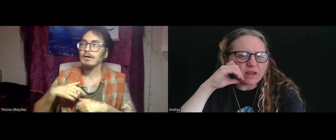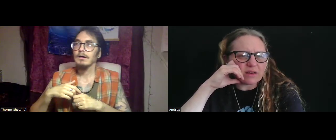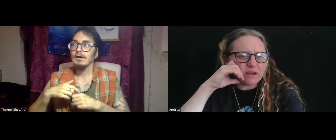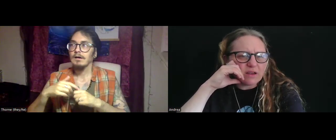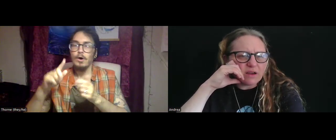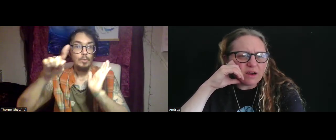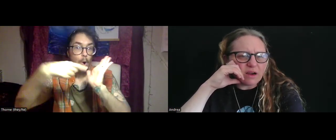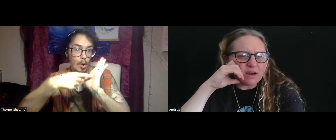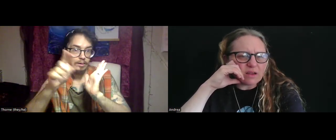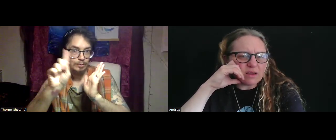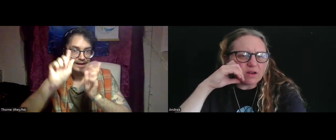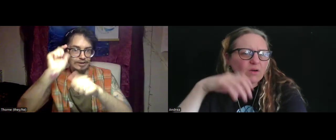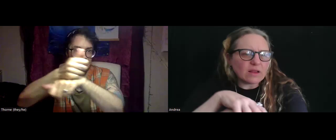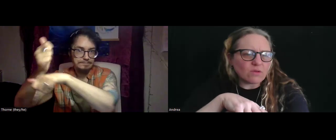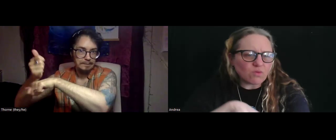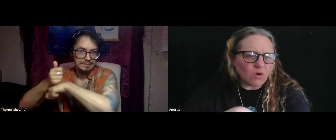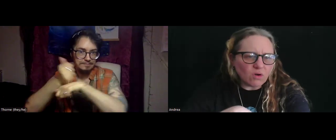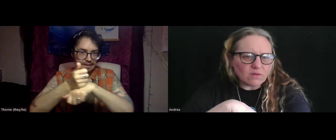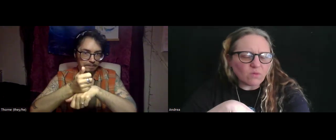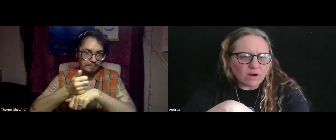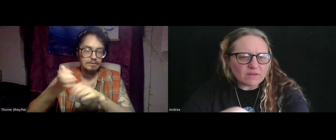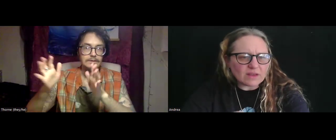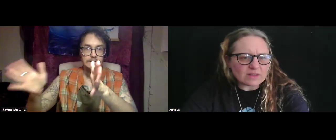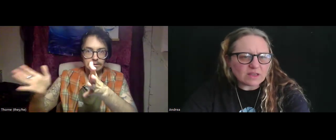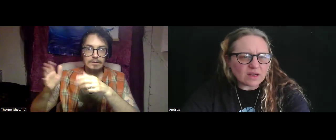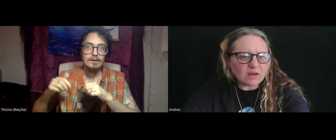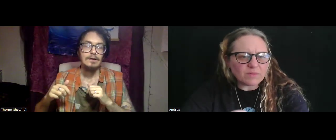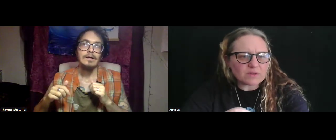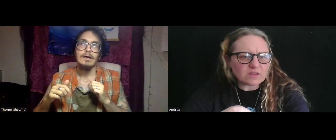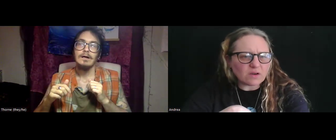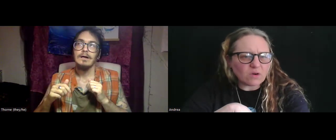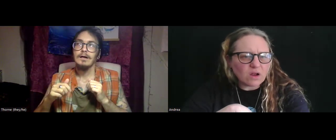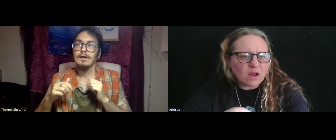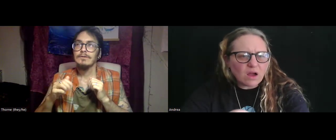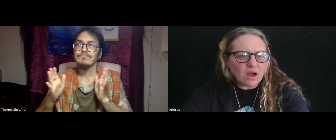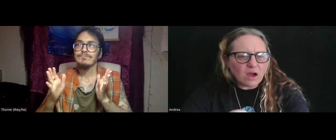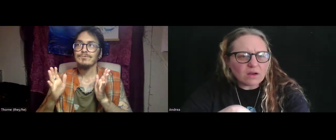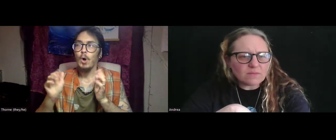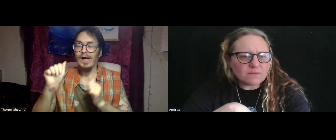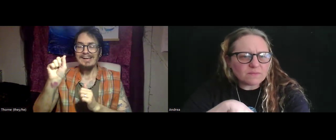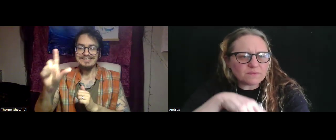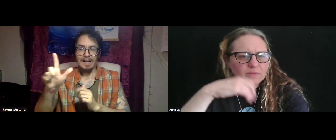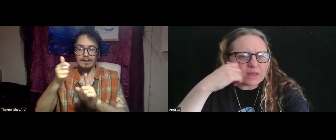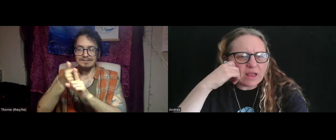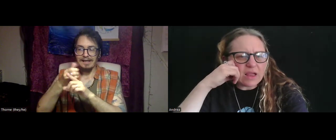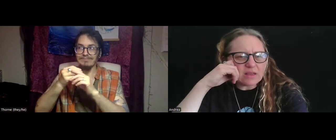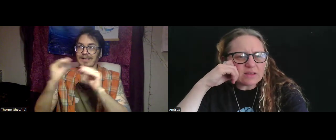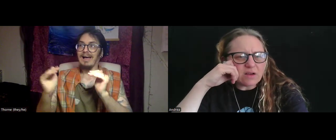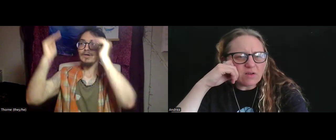and and the role of where everything is set up. So uh ASL